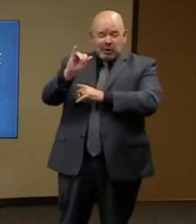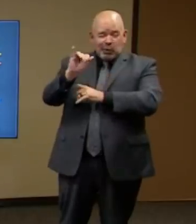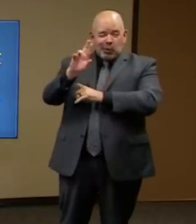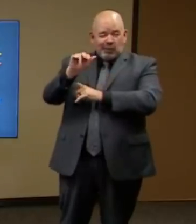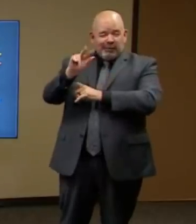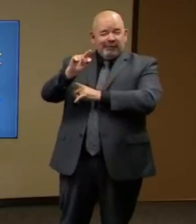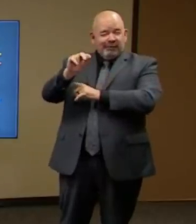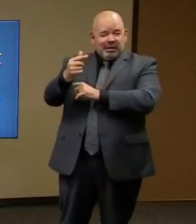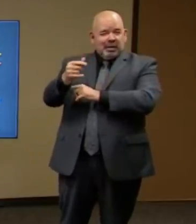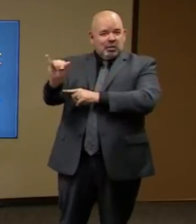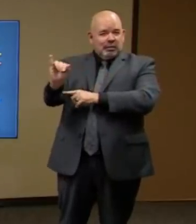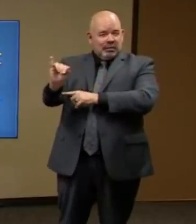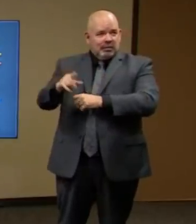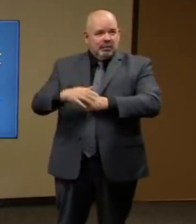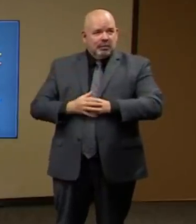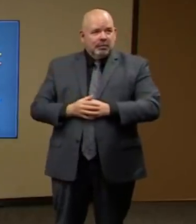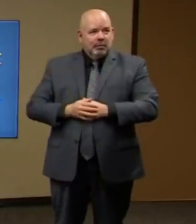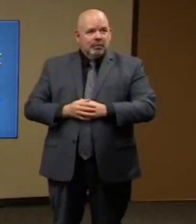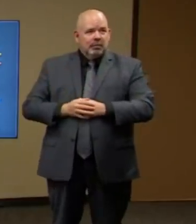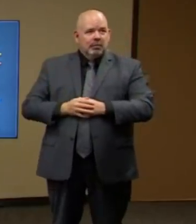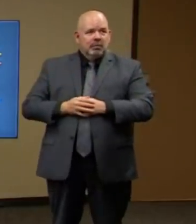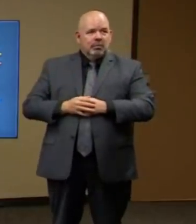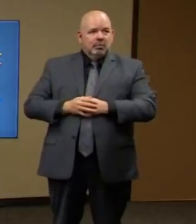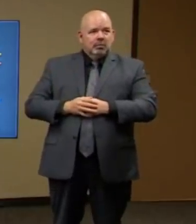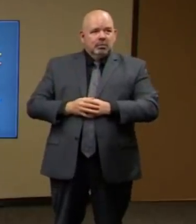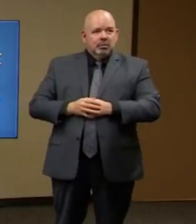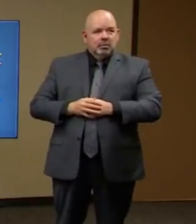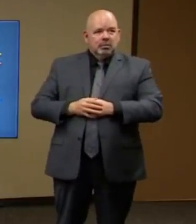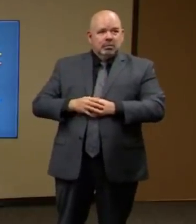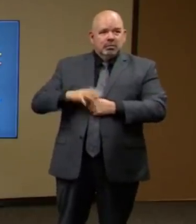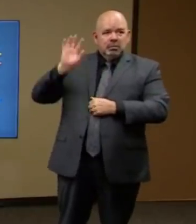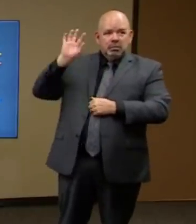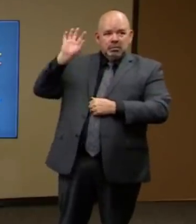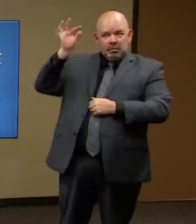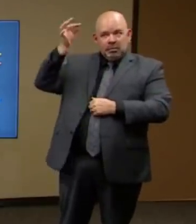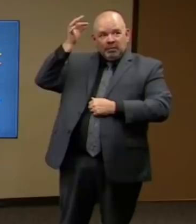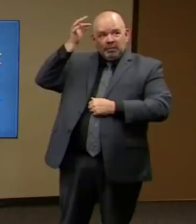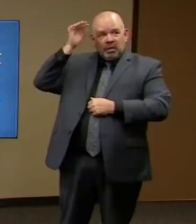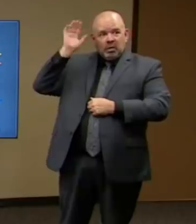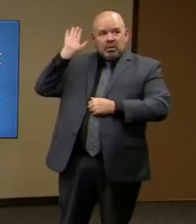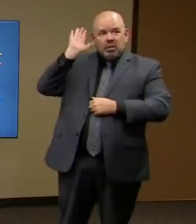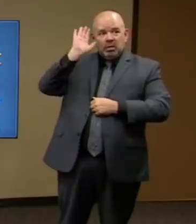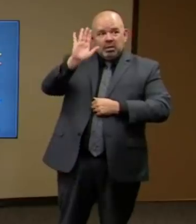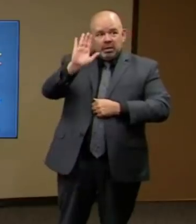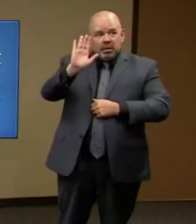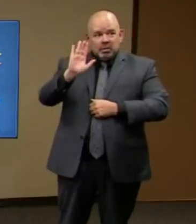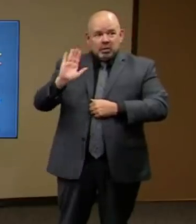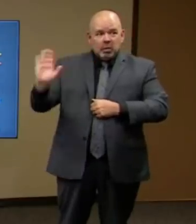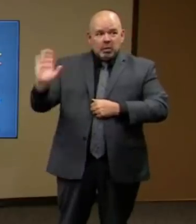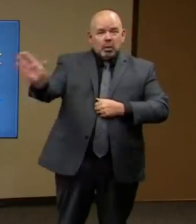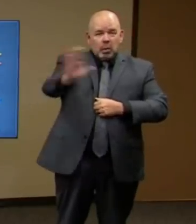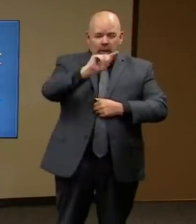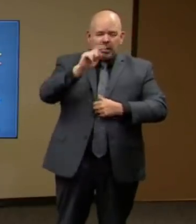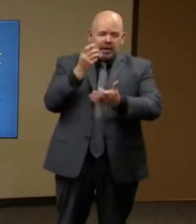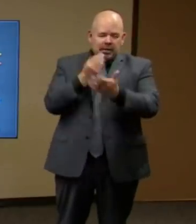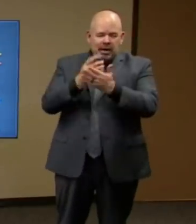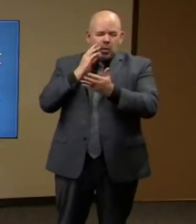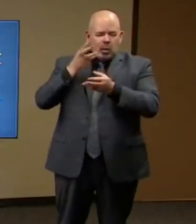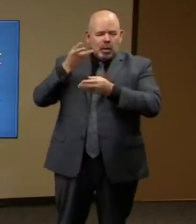for not by the federal government, but by your tax dollars, as either Dallas, your Dallas County tax